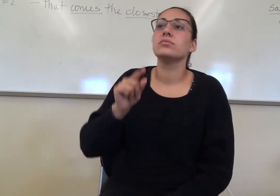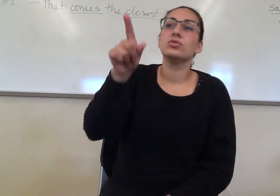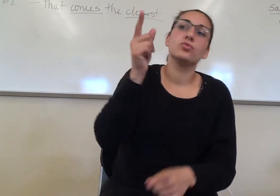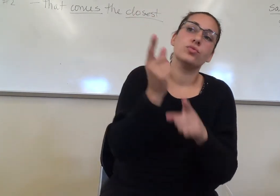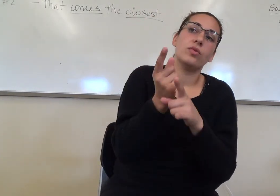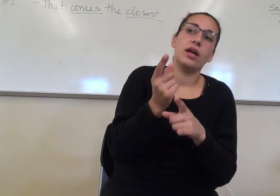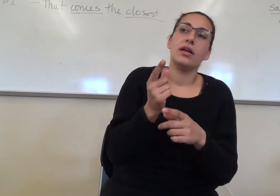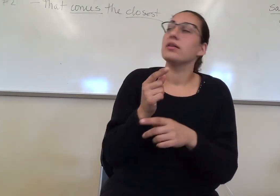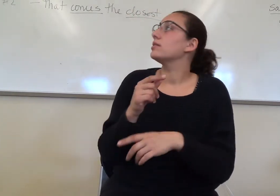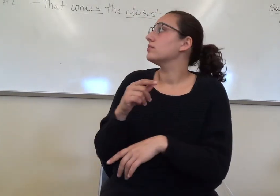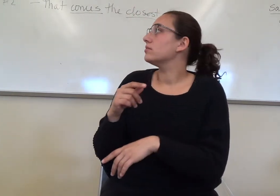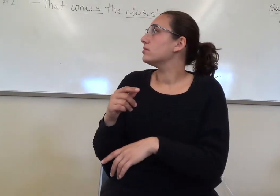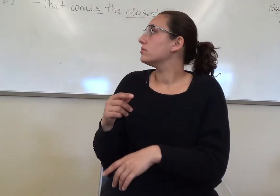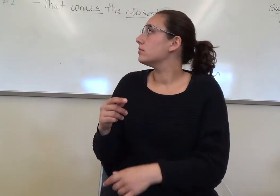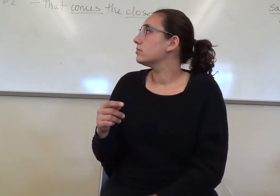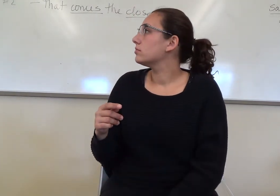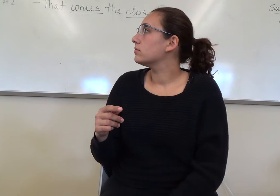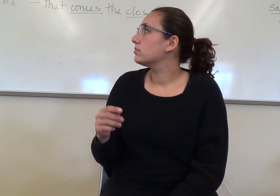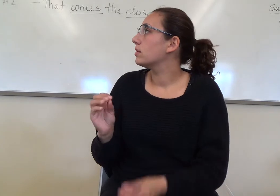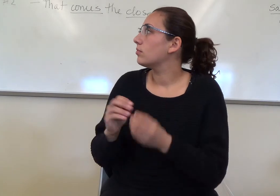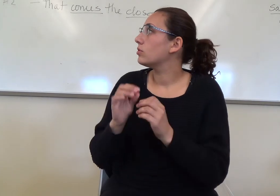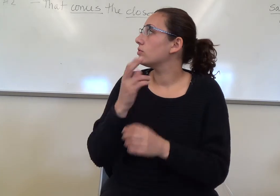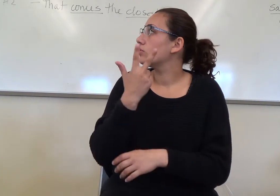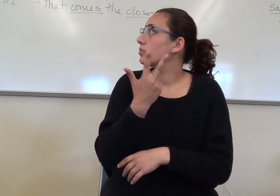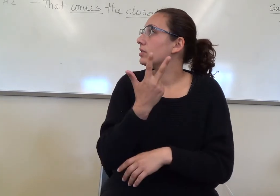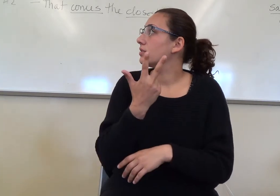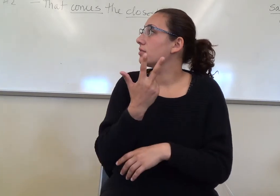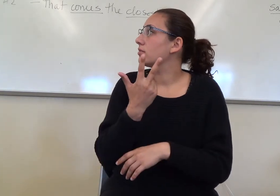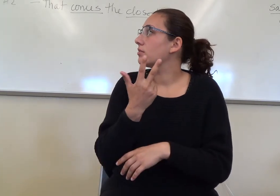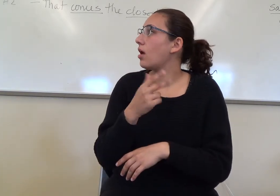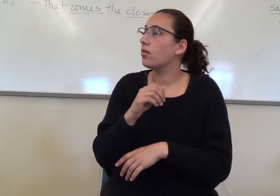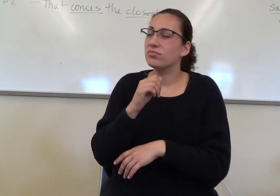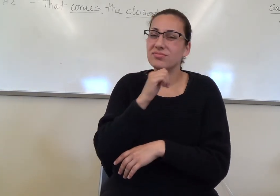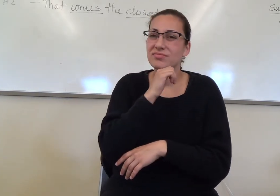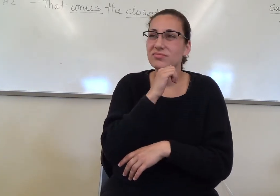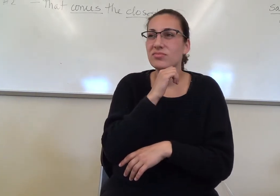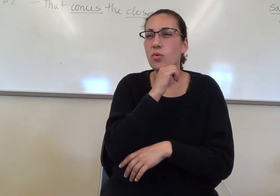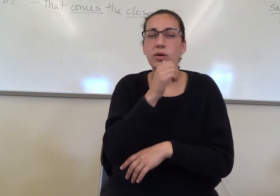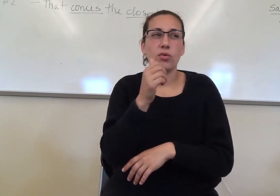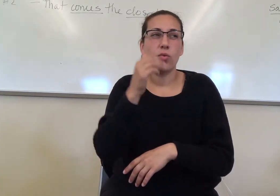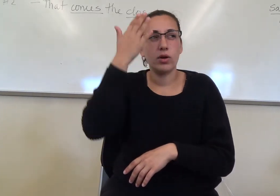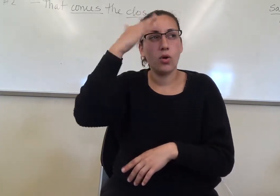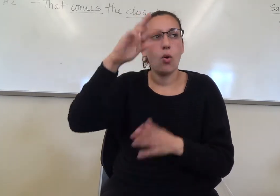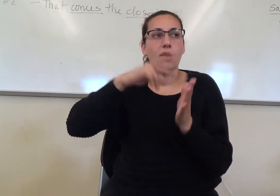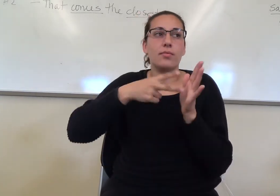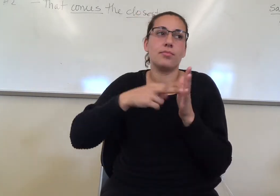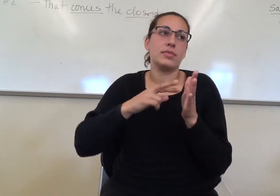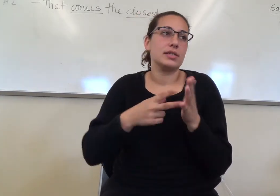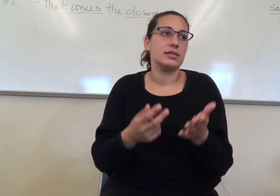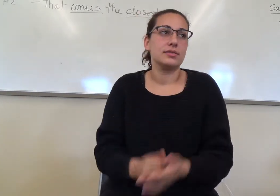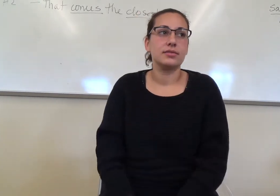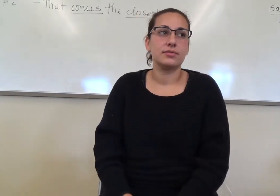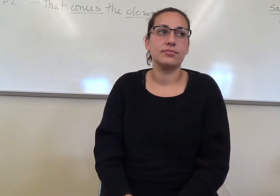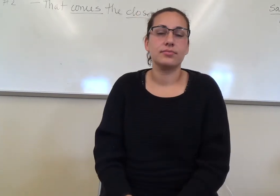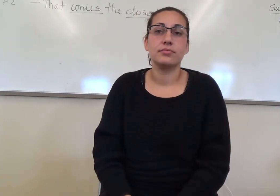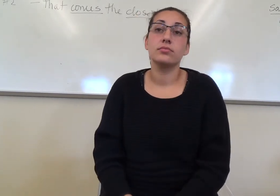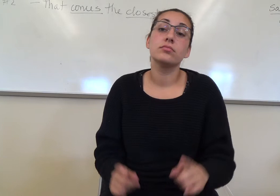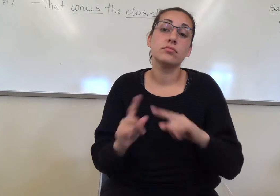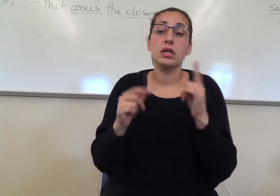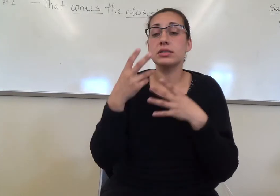the same thing, but we don't know what this means. But that's an interesting choice.